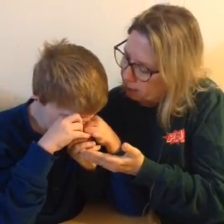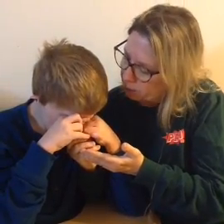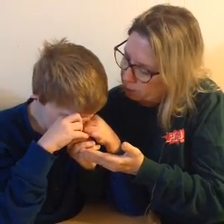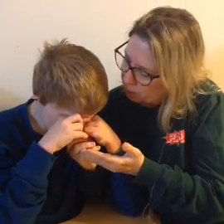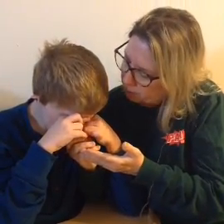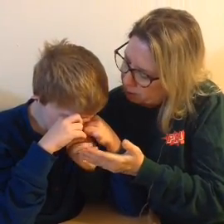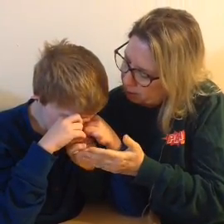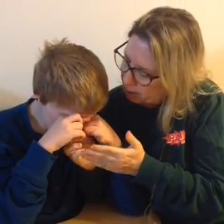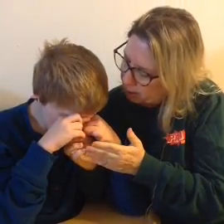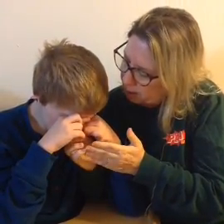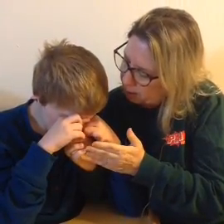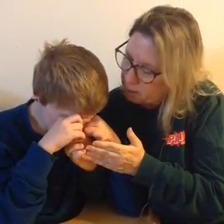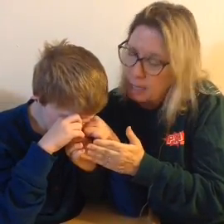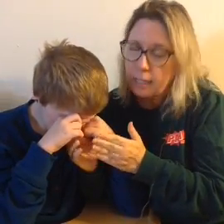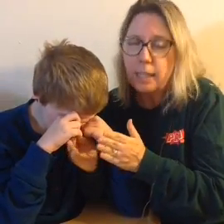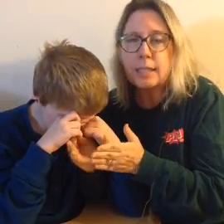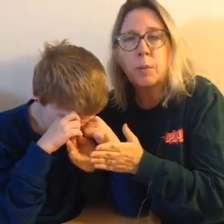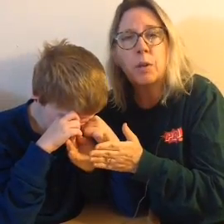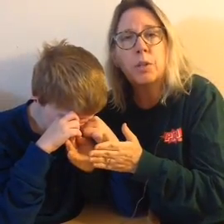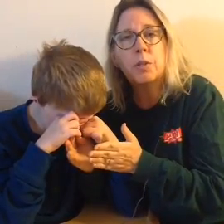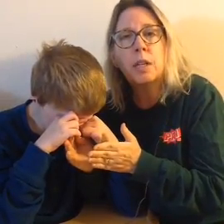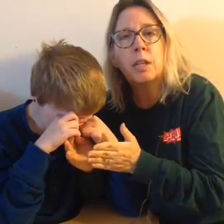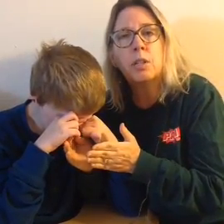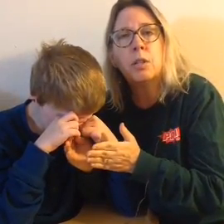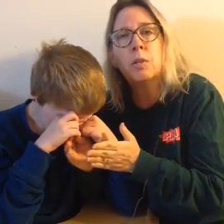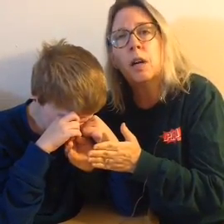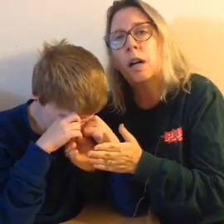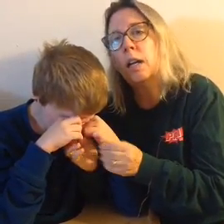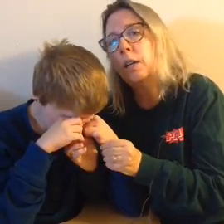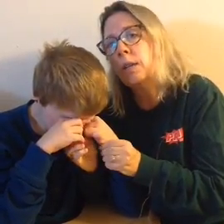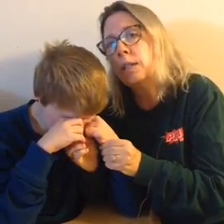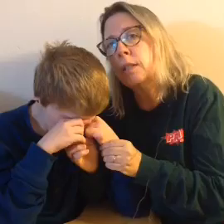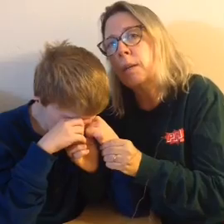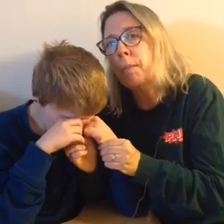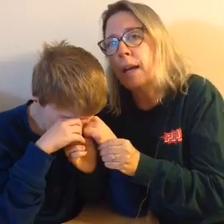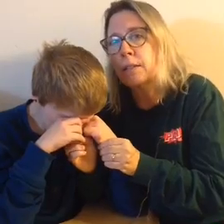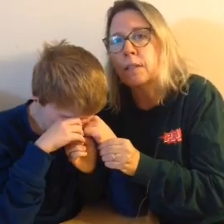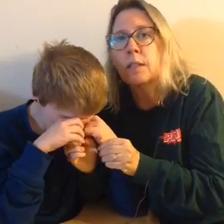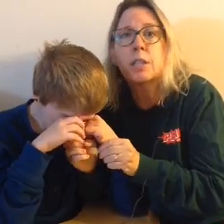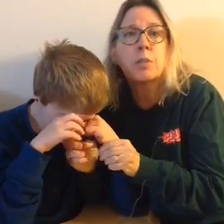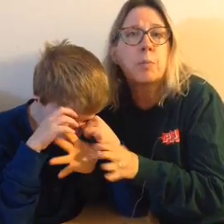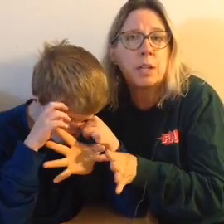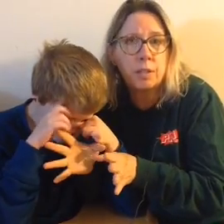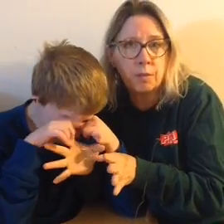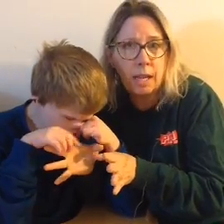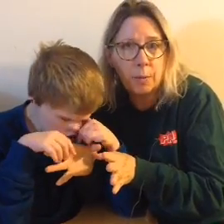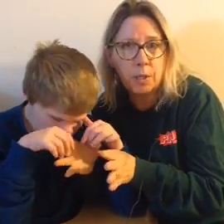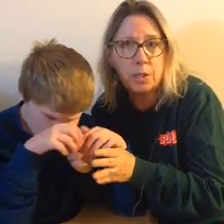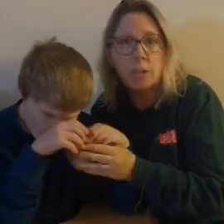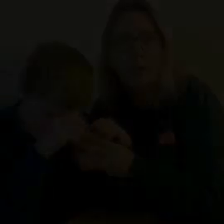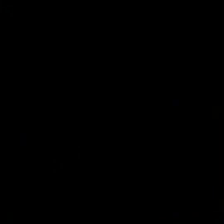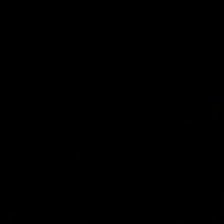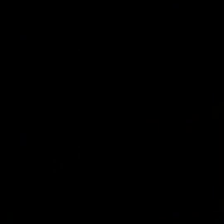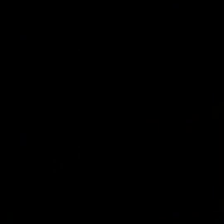are some of the techniques that we're using to increase Max's expressive language.